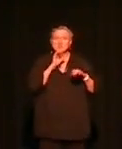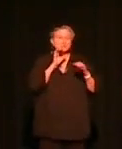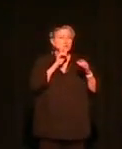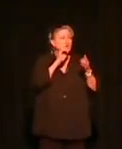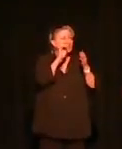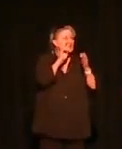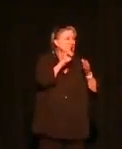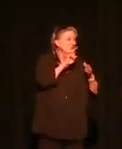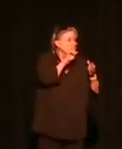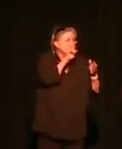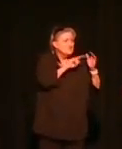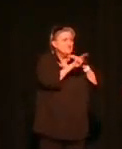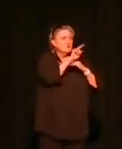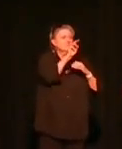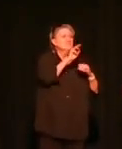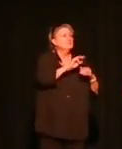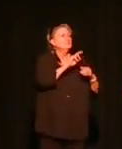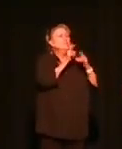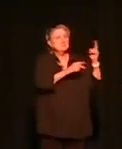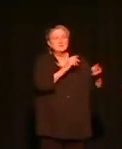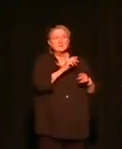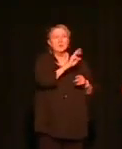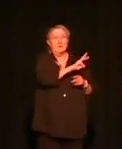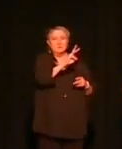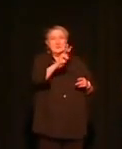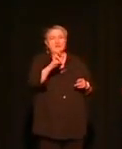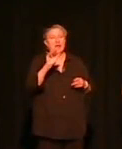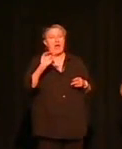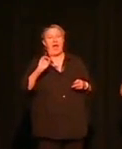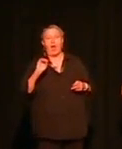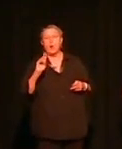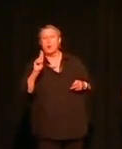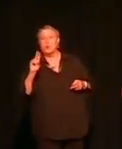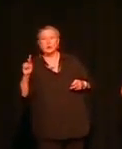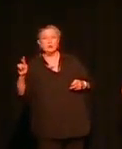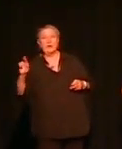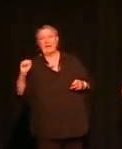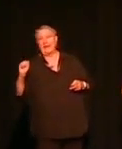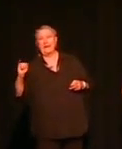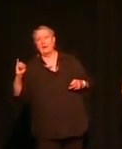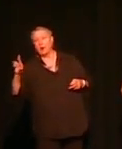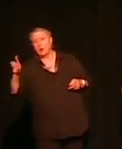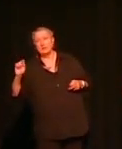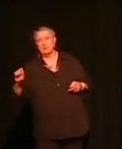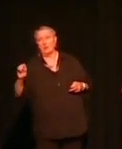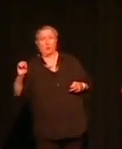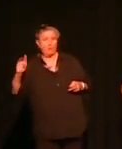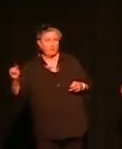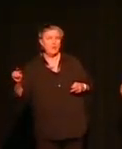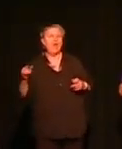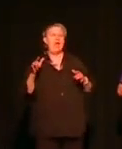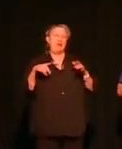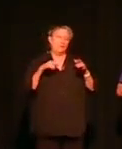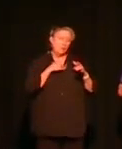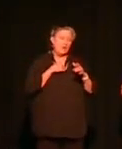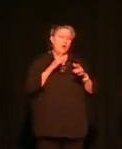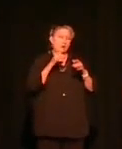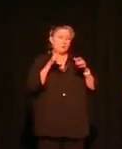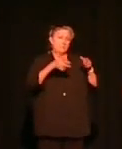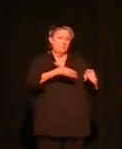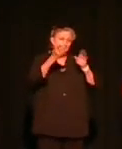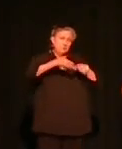website, ourair.org, and we're posting current air quality to the